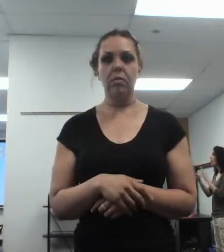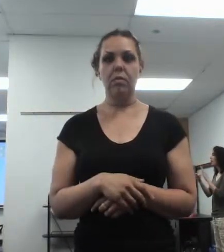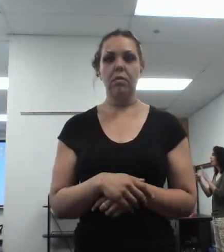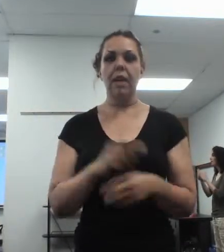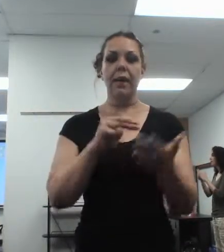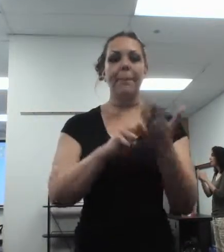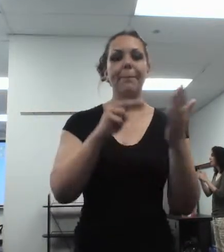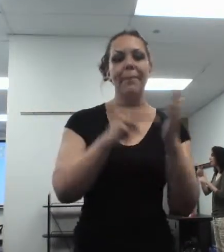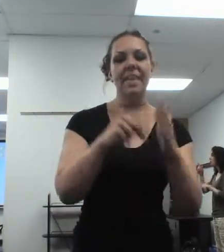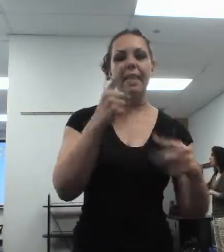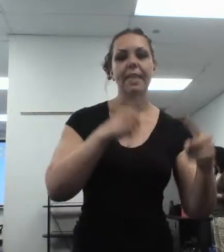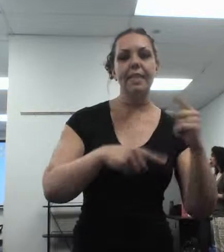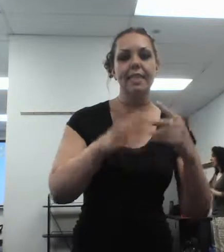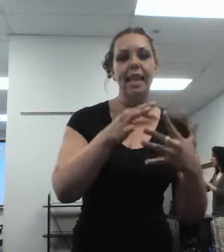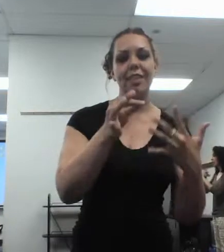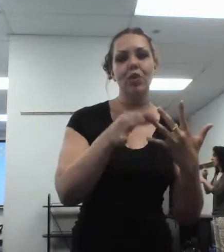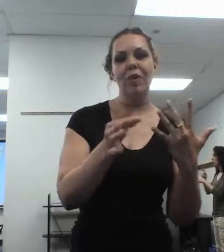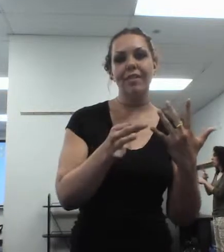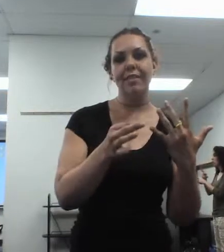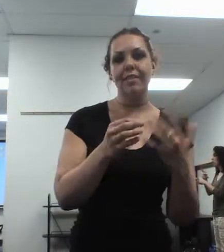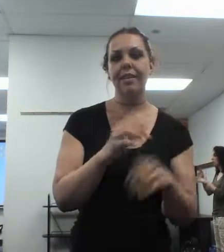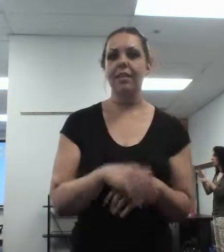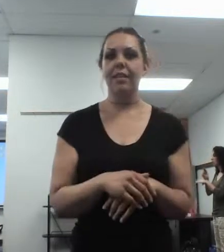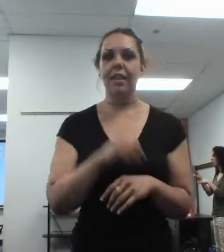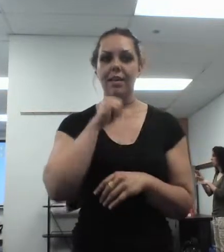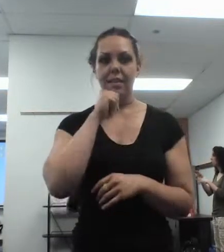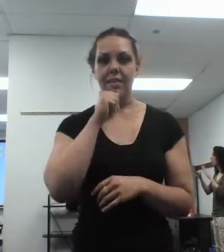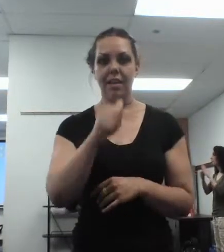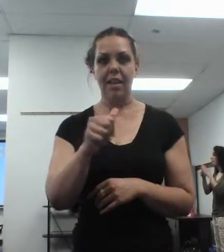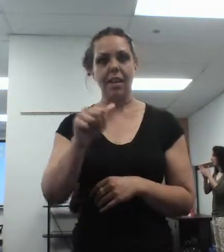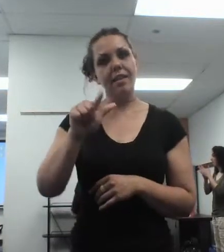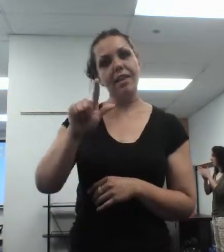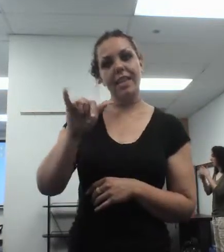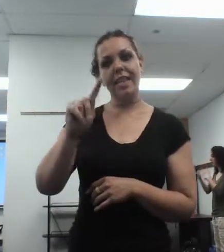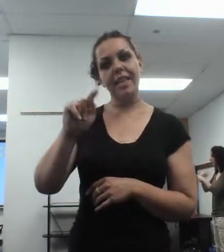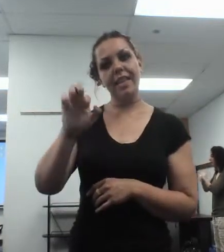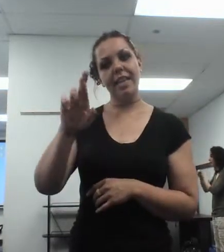choices. Meaning-based sign choices. Great. 6.